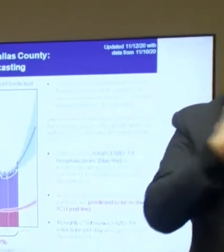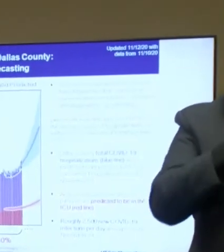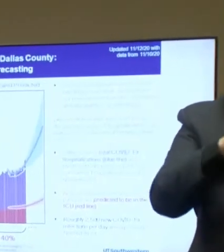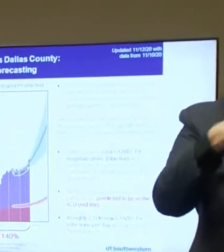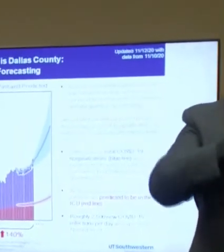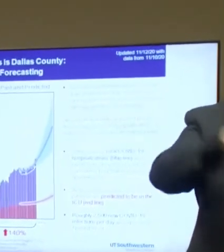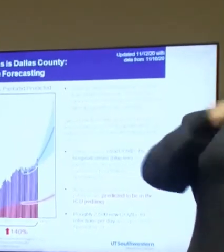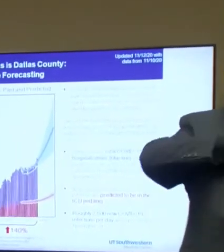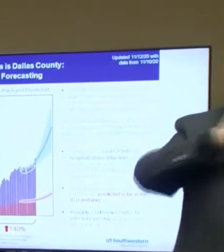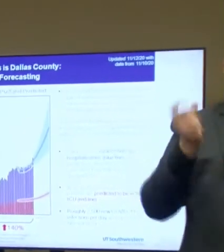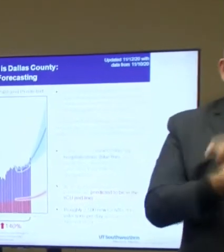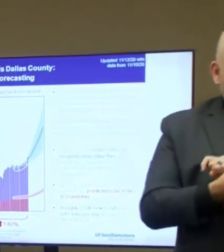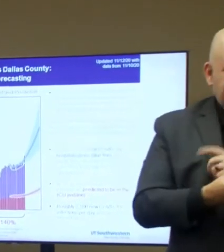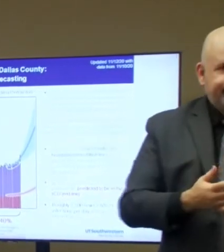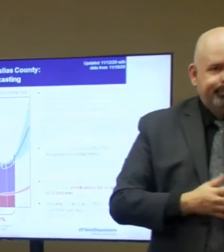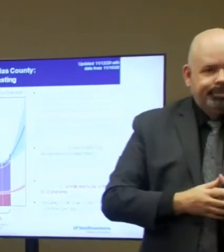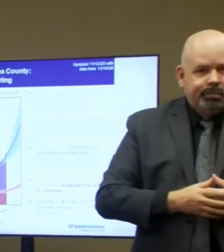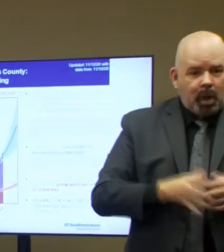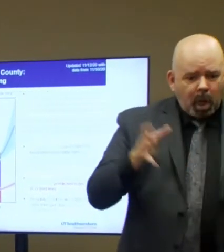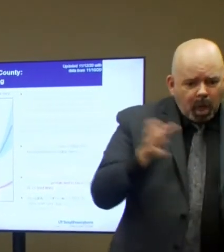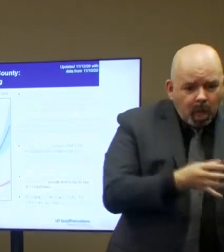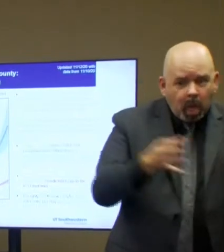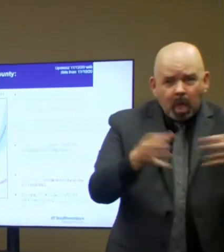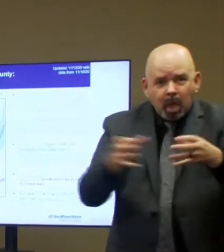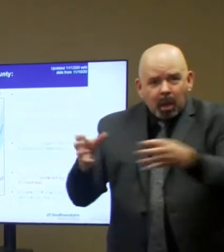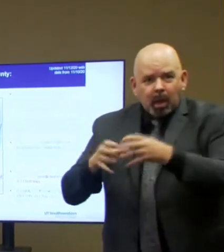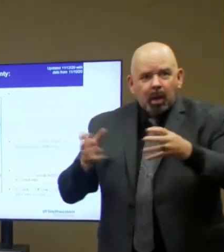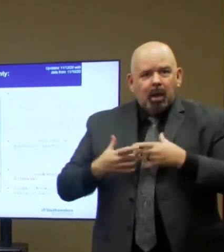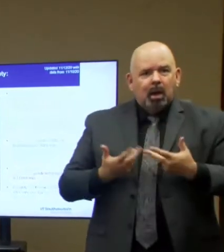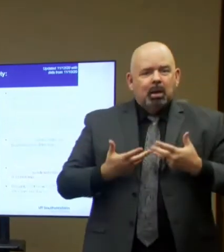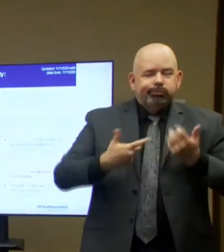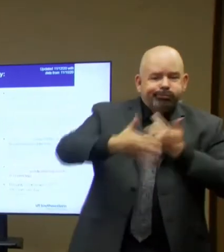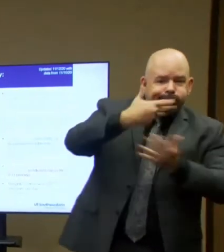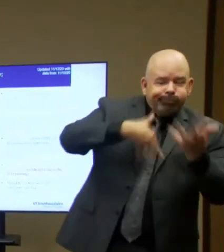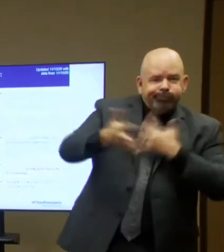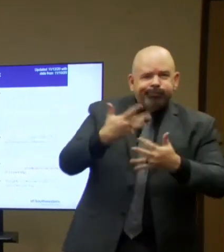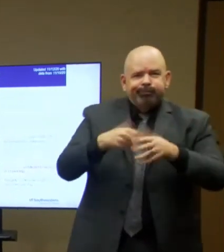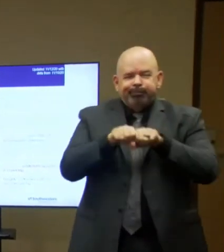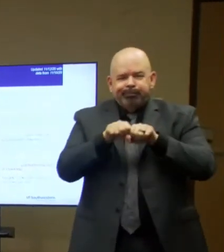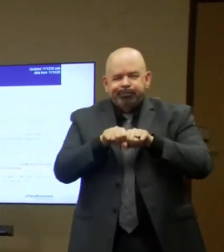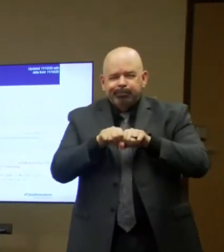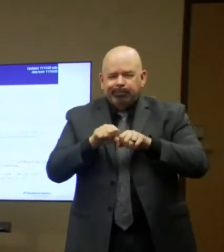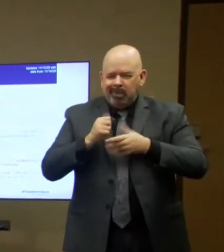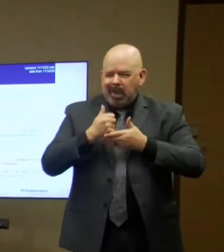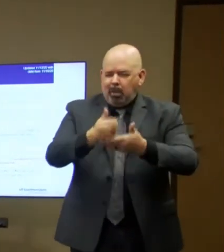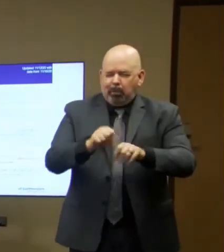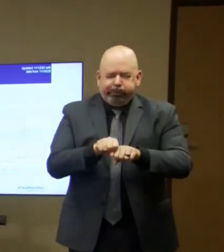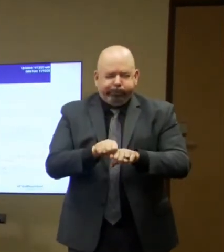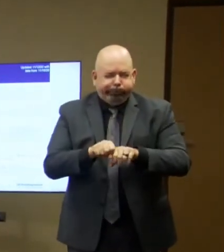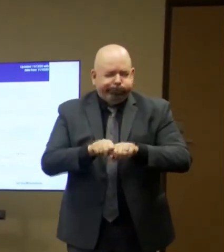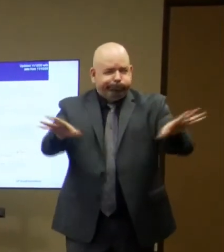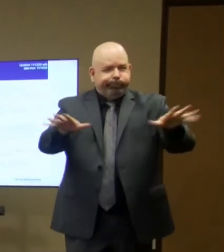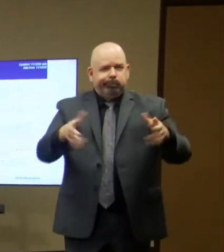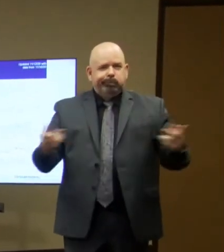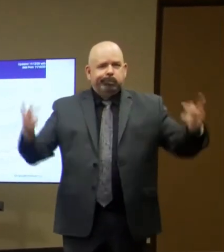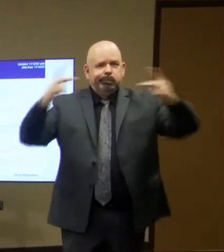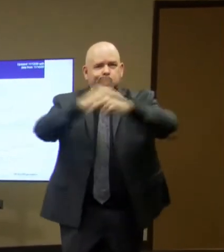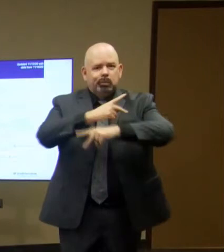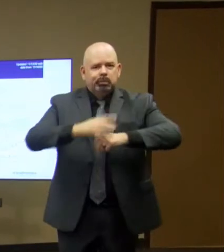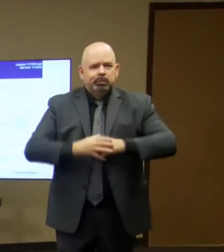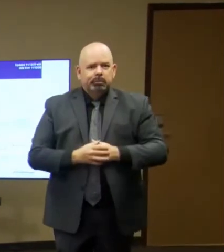that we're doing, bumping into one another and being around one another. And you can see that's going up, pretty high